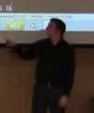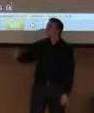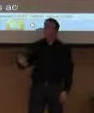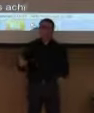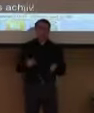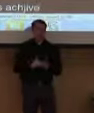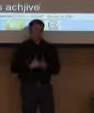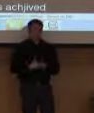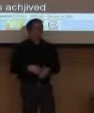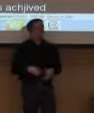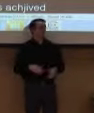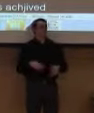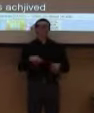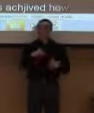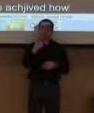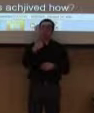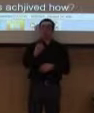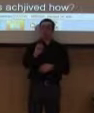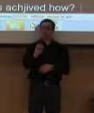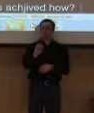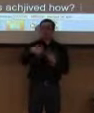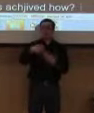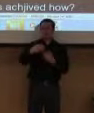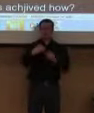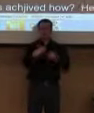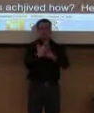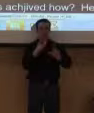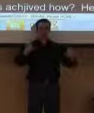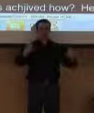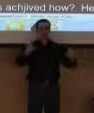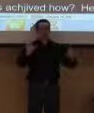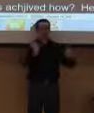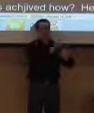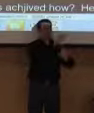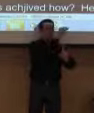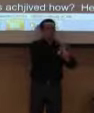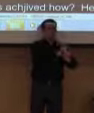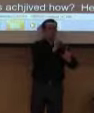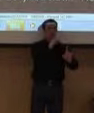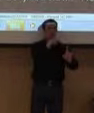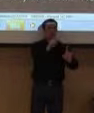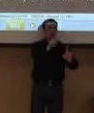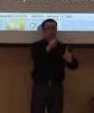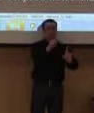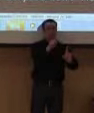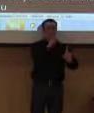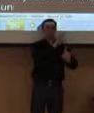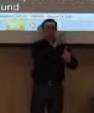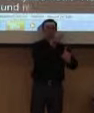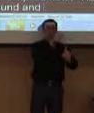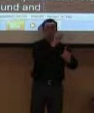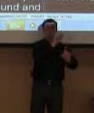So again, here we are in our Google Hangout. On the left is our apps. Simply click on the chat